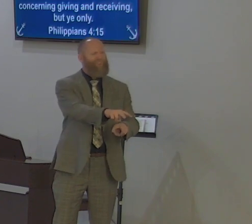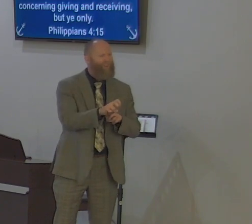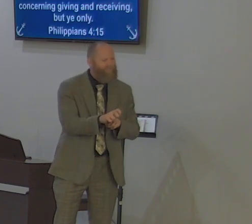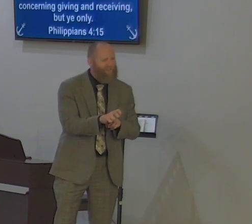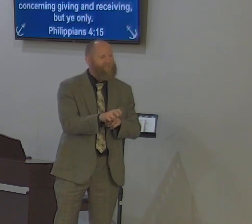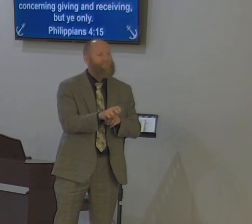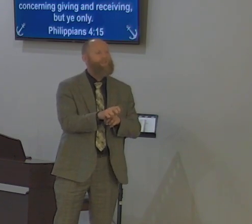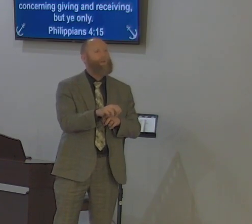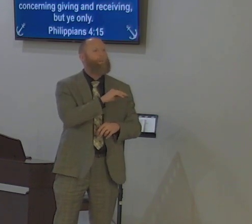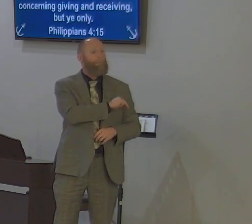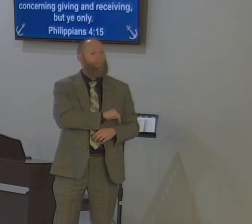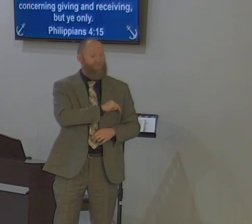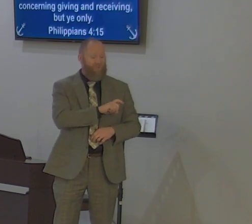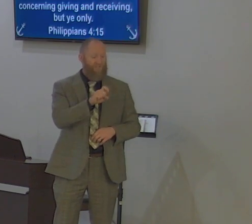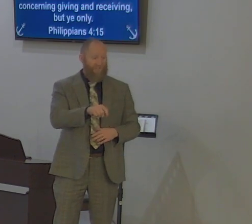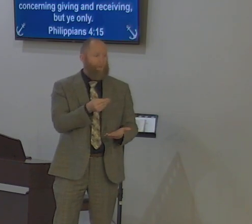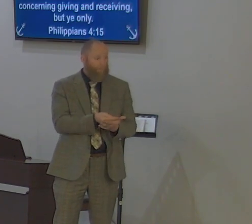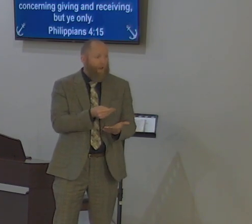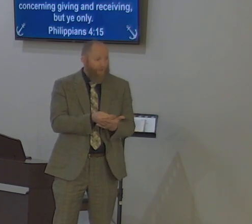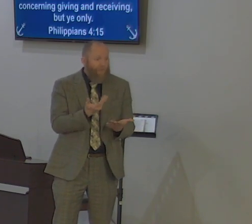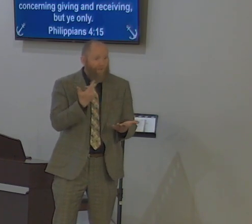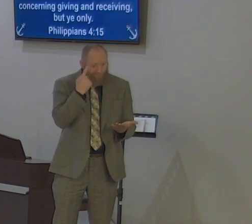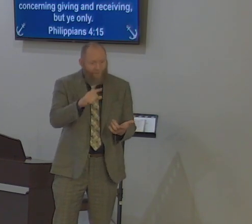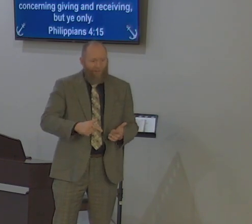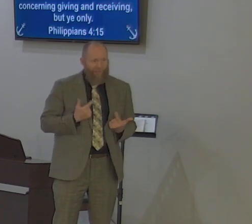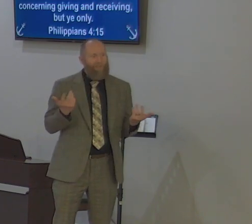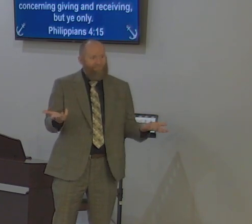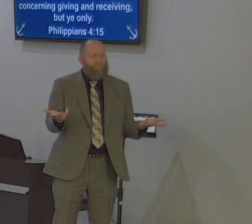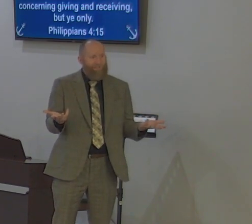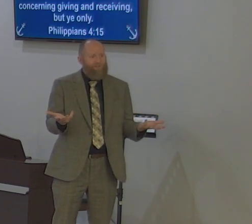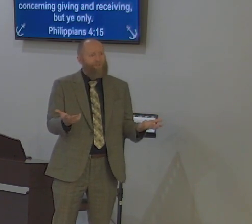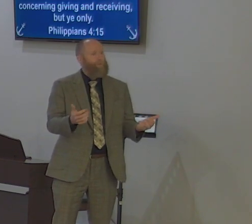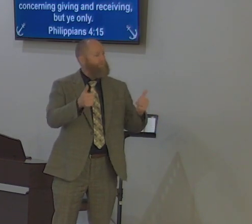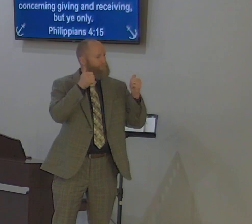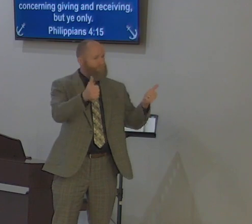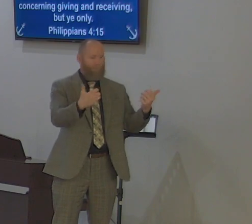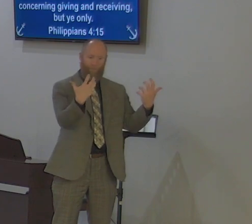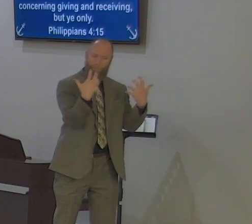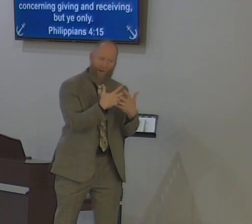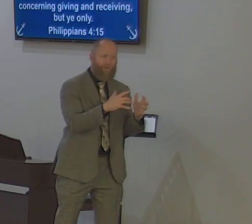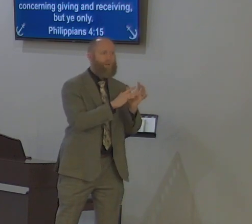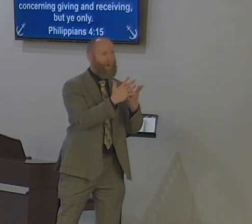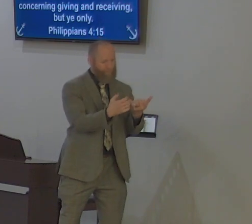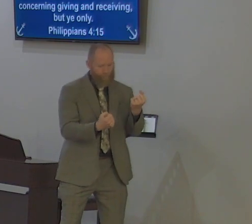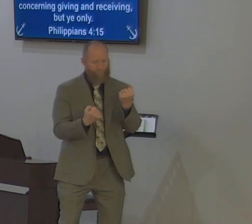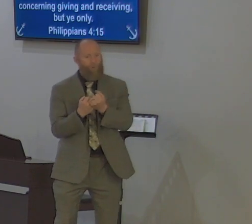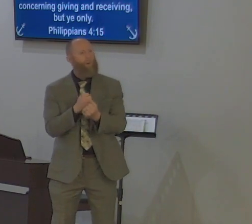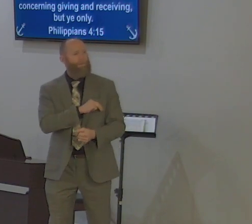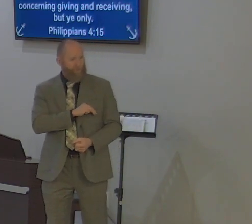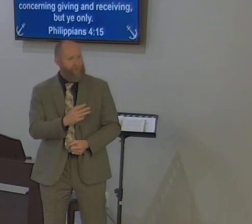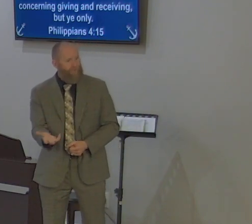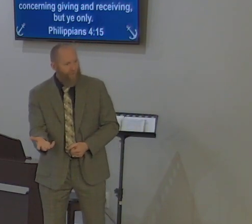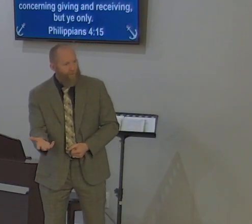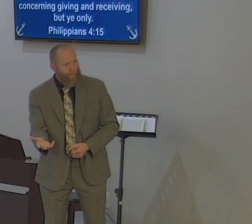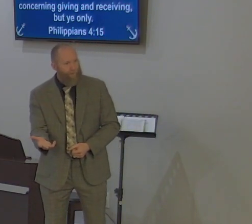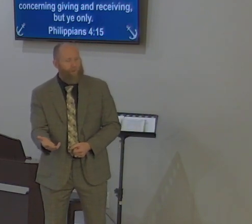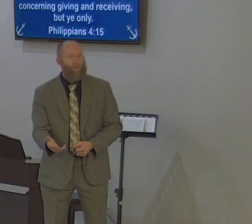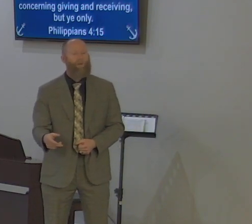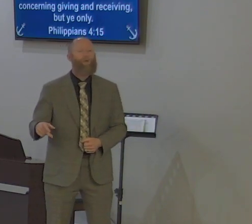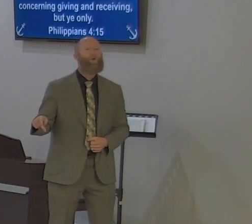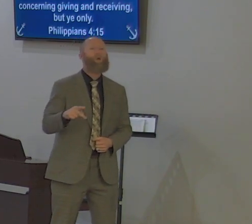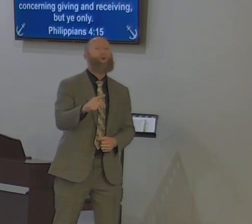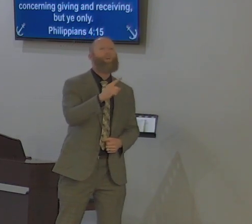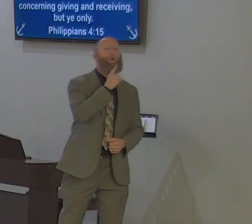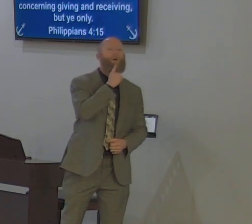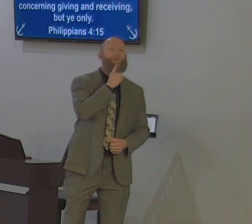right? And yet he says this, you did that, but back in verse 10 he says, I rejoice in the Lord greatly, that now